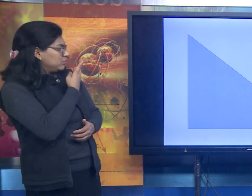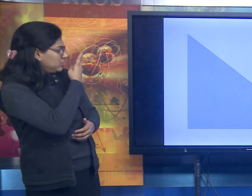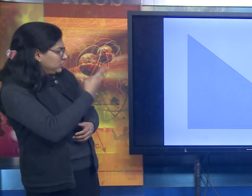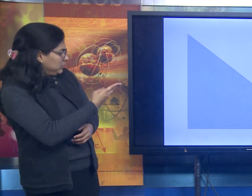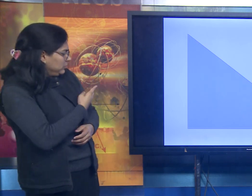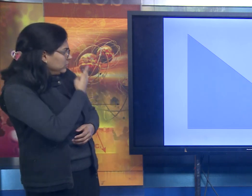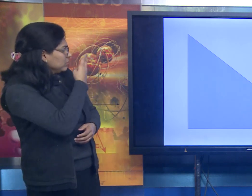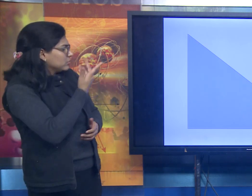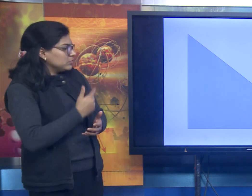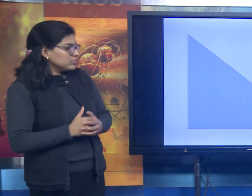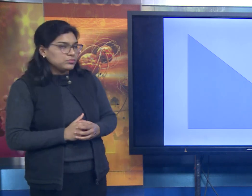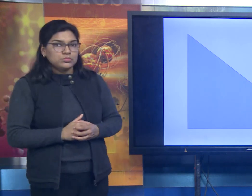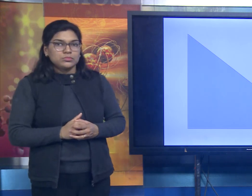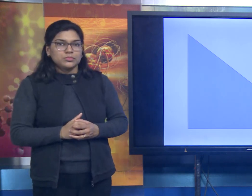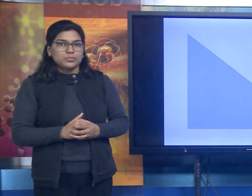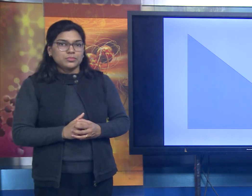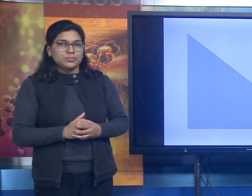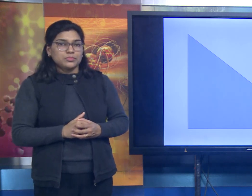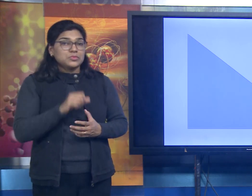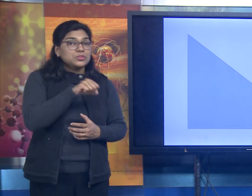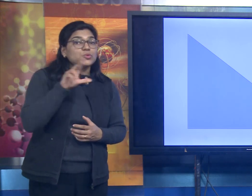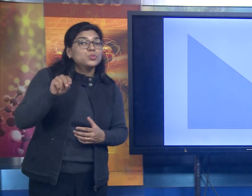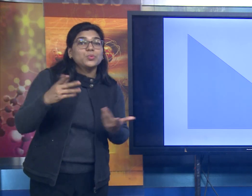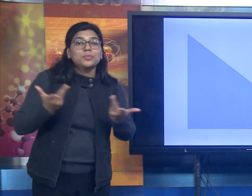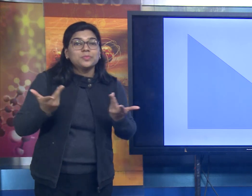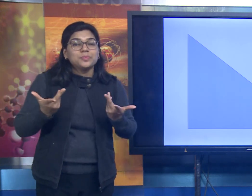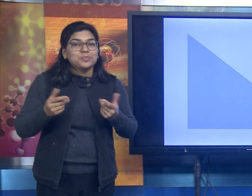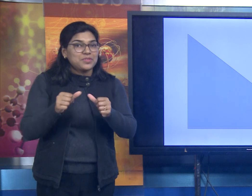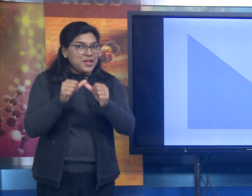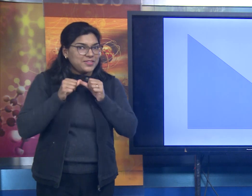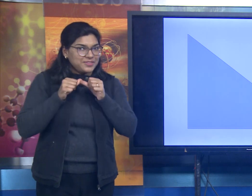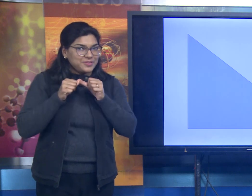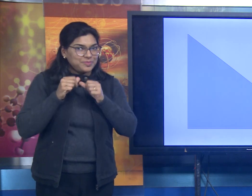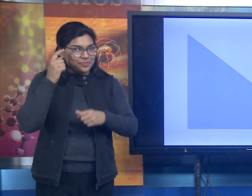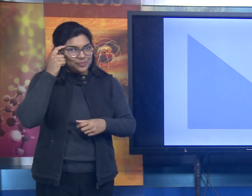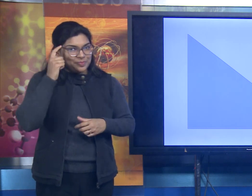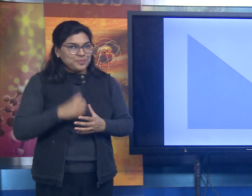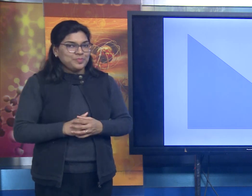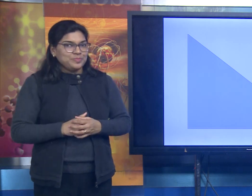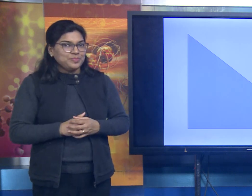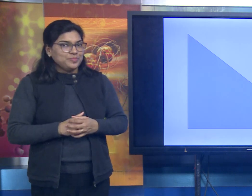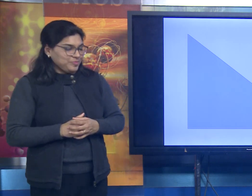What do you think? Is it a polygon? Yes or no? You have to answer.